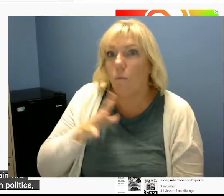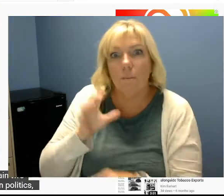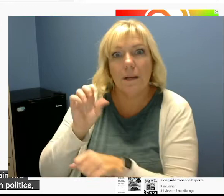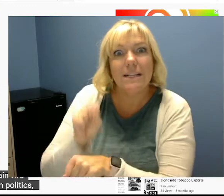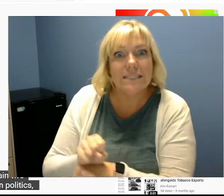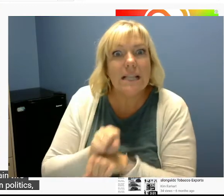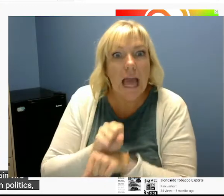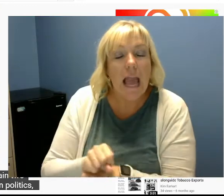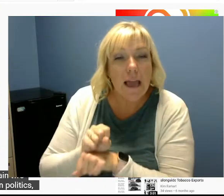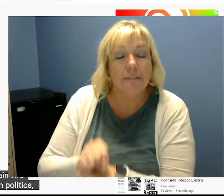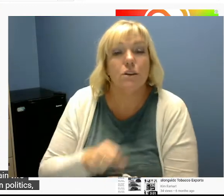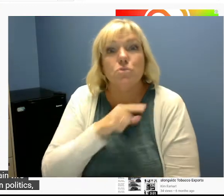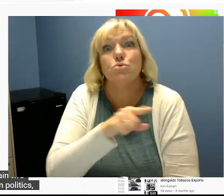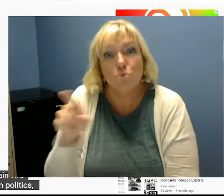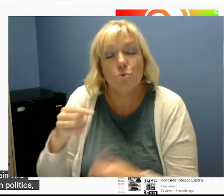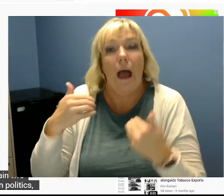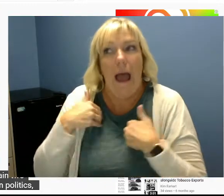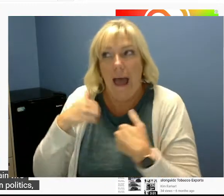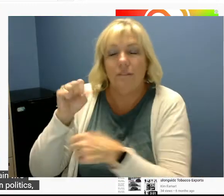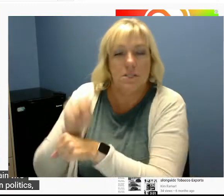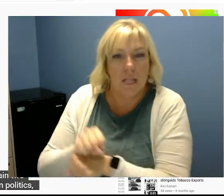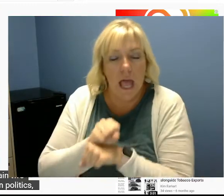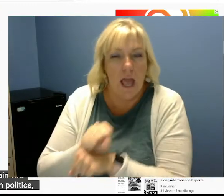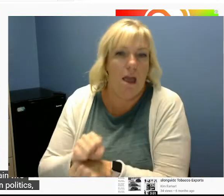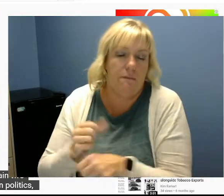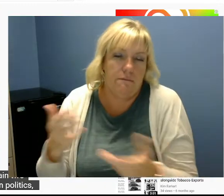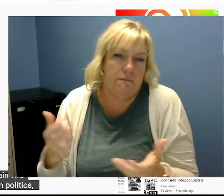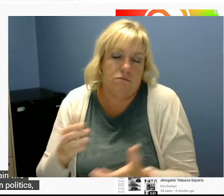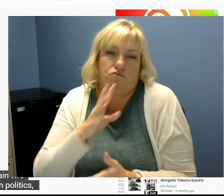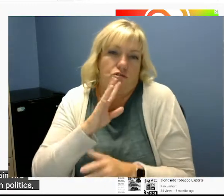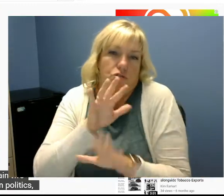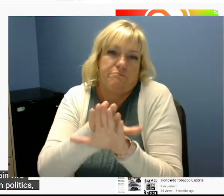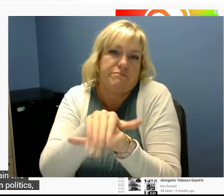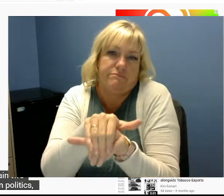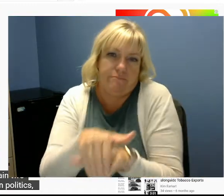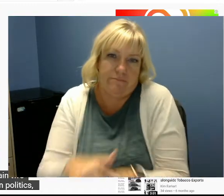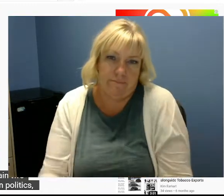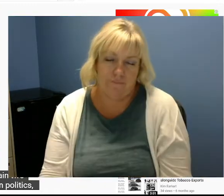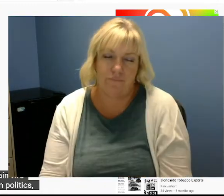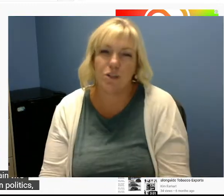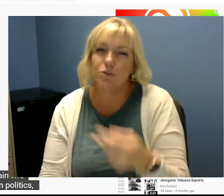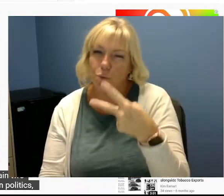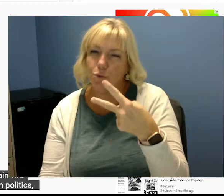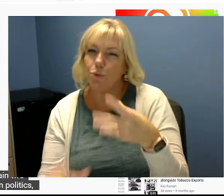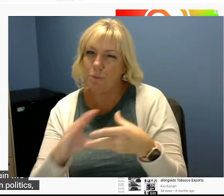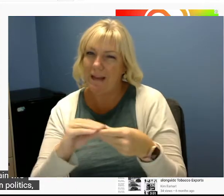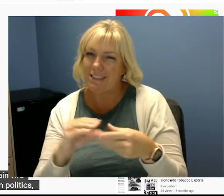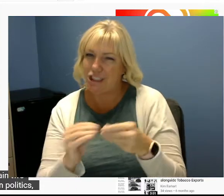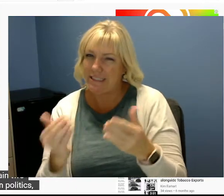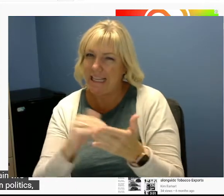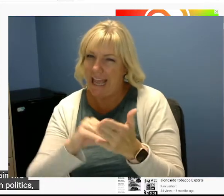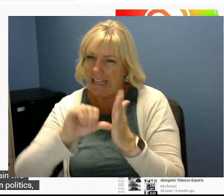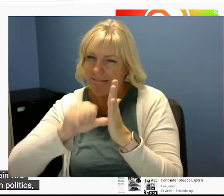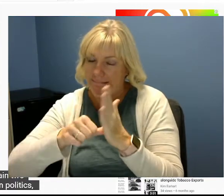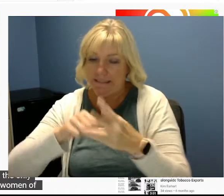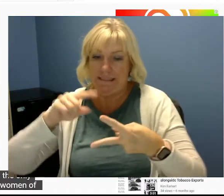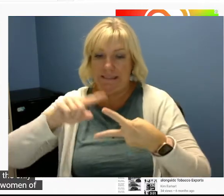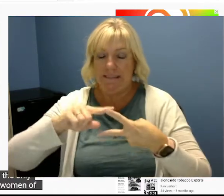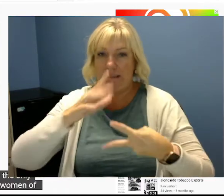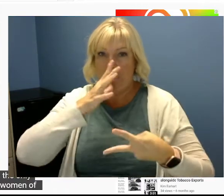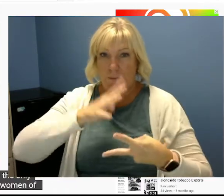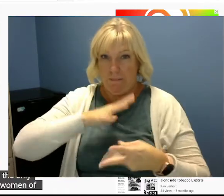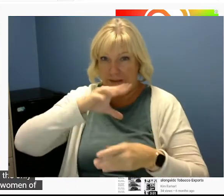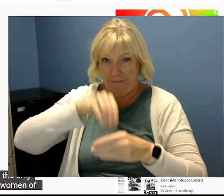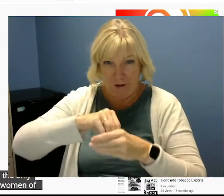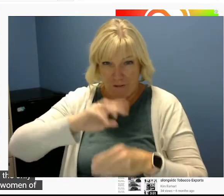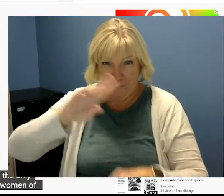that's actually a slave. So, again, two messages in this cartoon. First, women in politics is